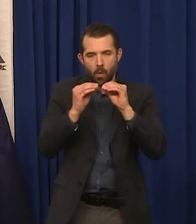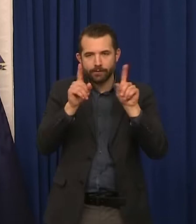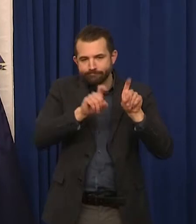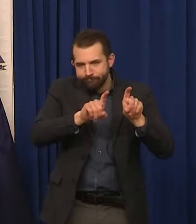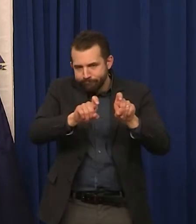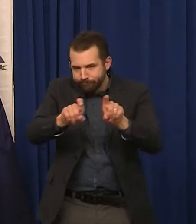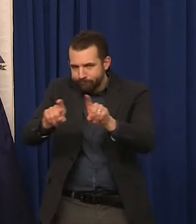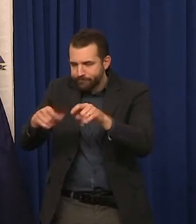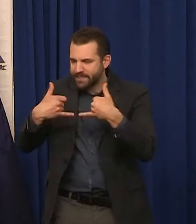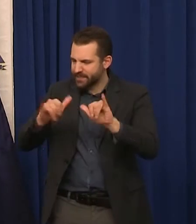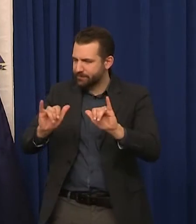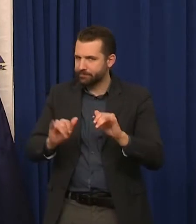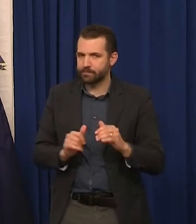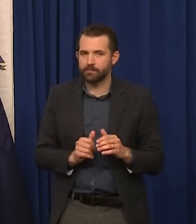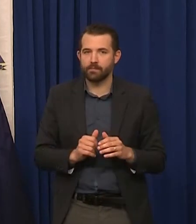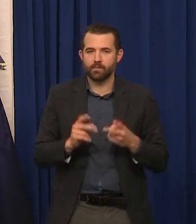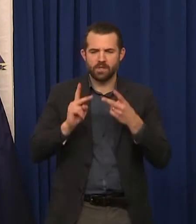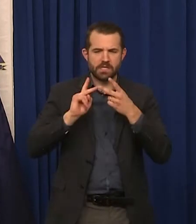Okay.